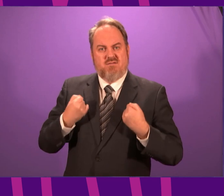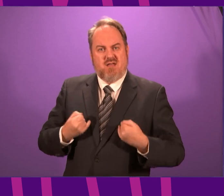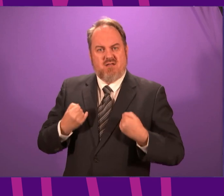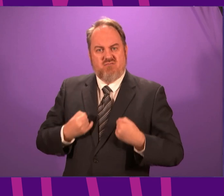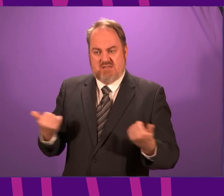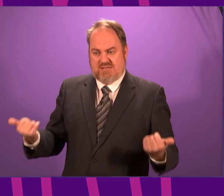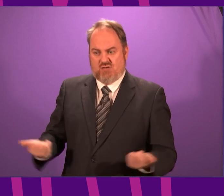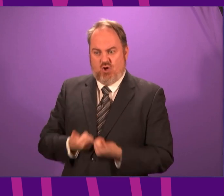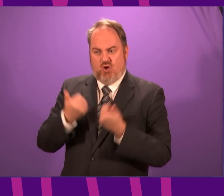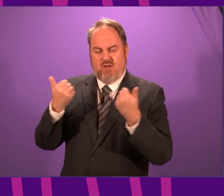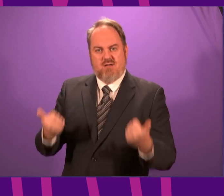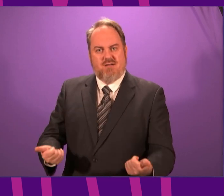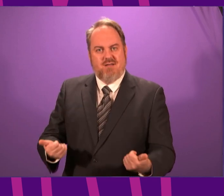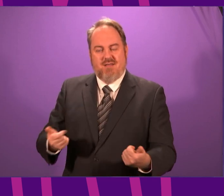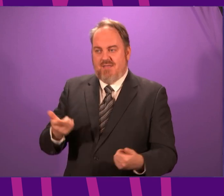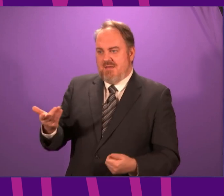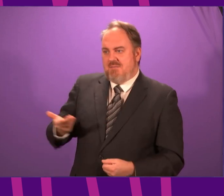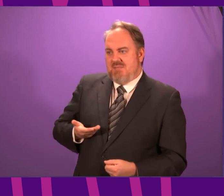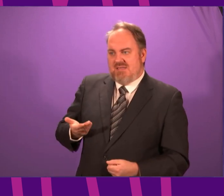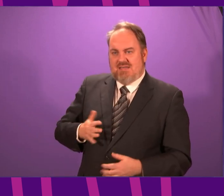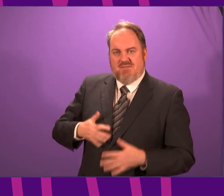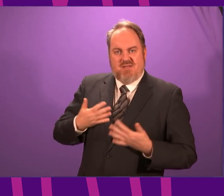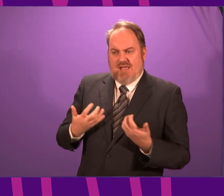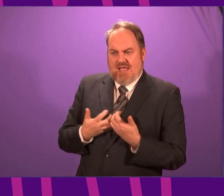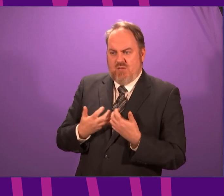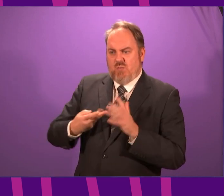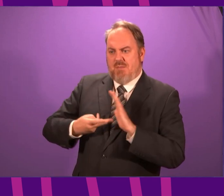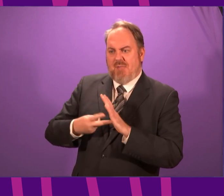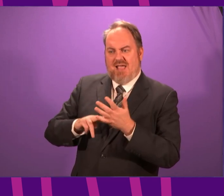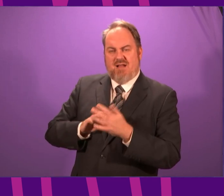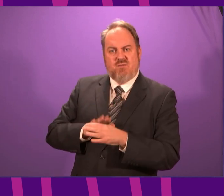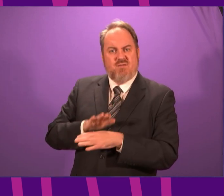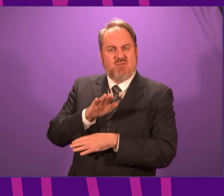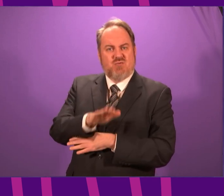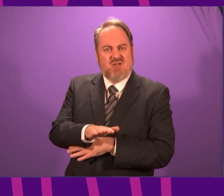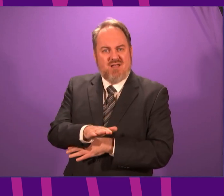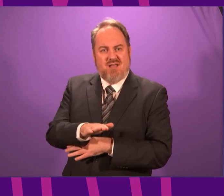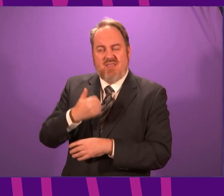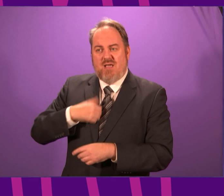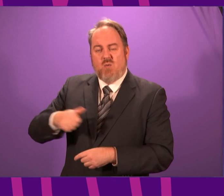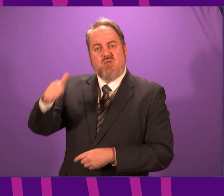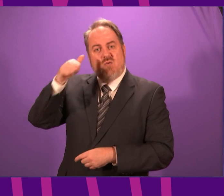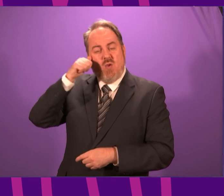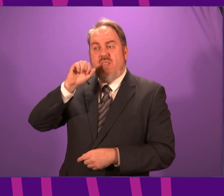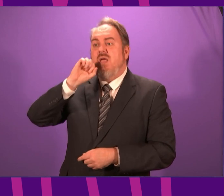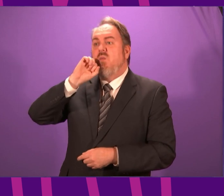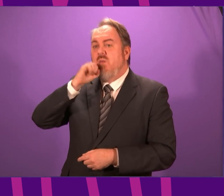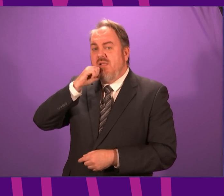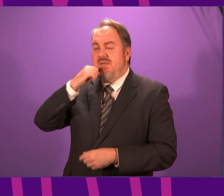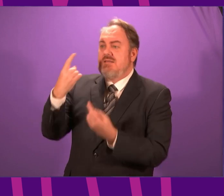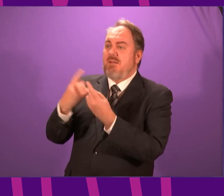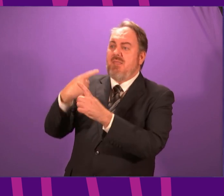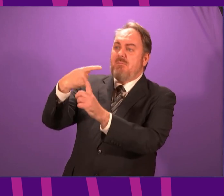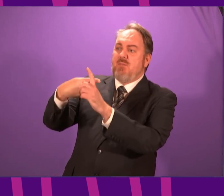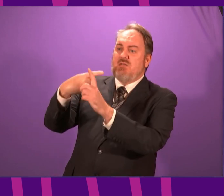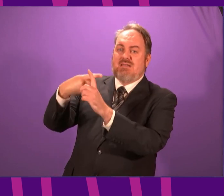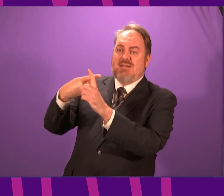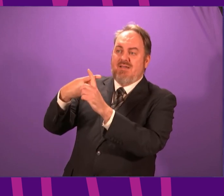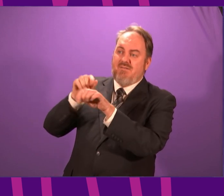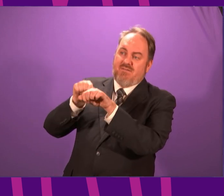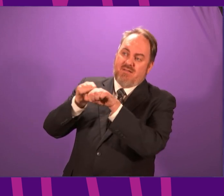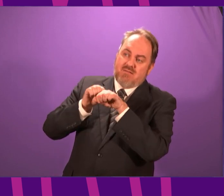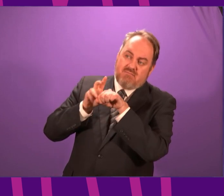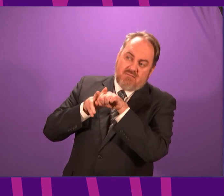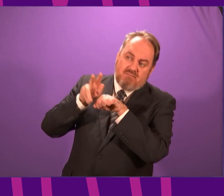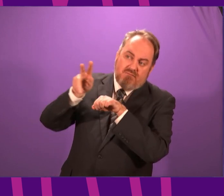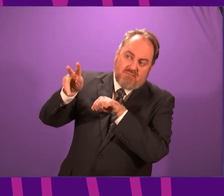plans are being made that they can work to. They need to know that there is light at the end of the tunnel to be confident in retaining their employees. And if I